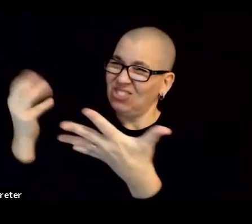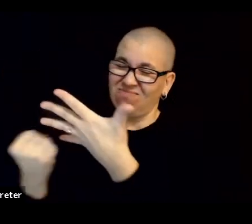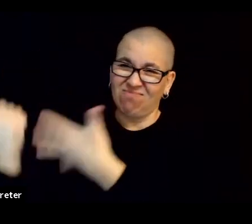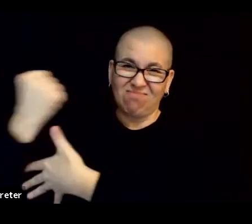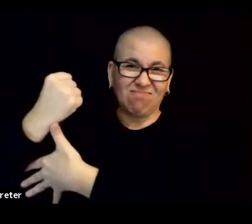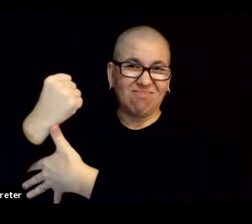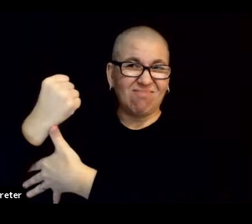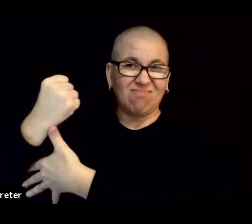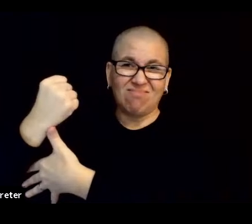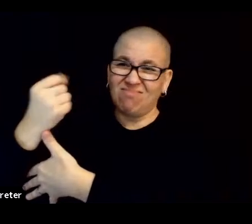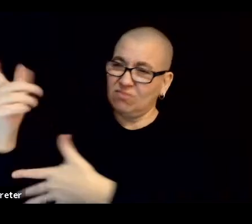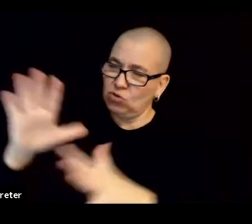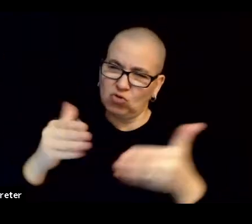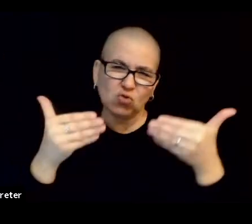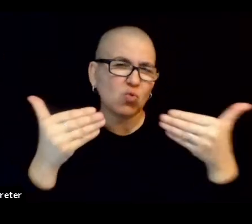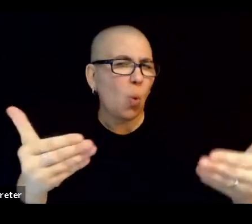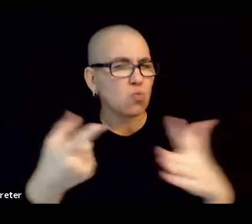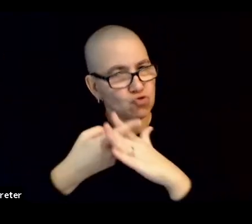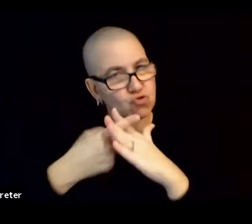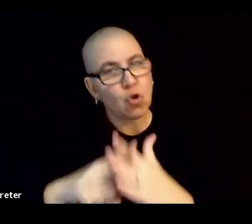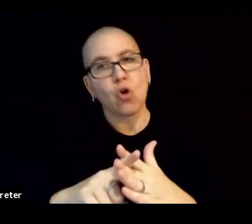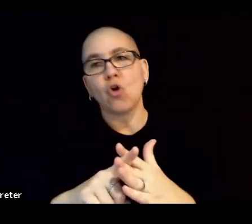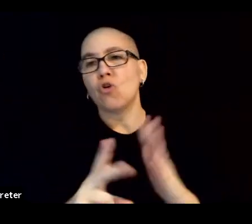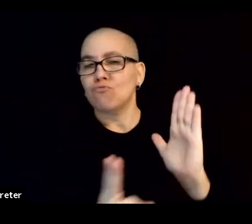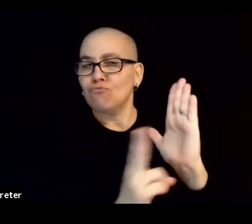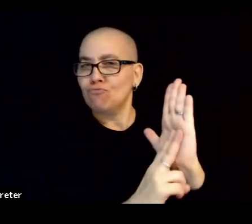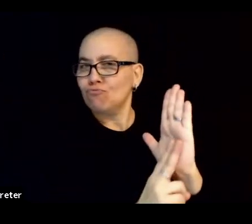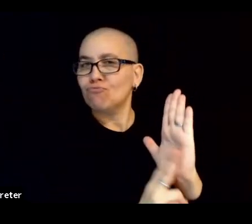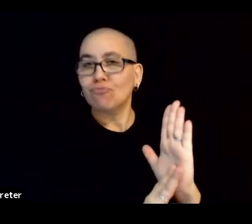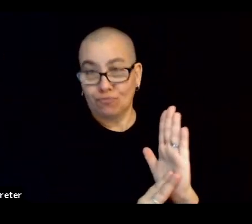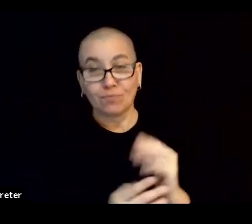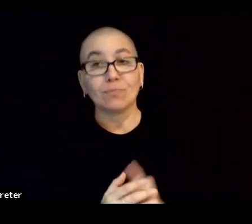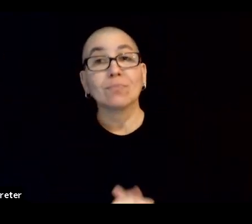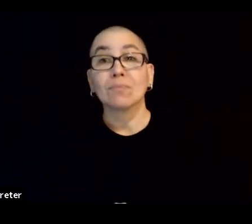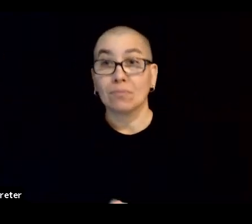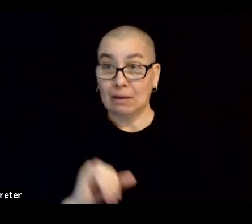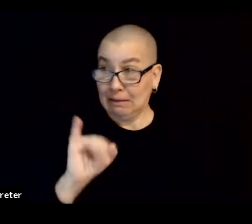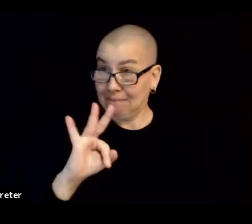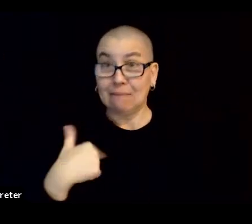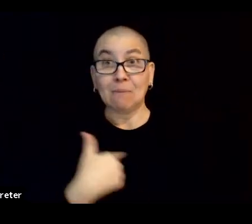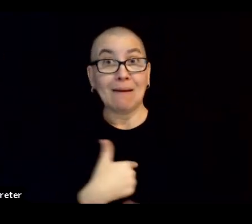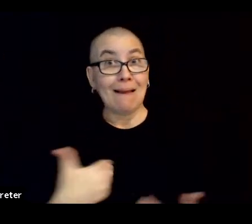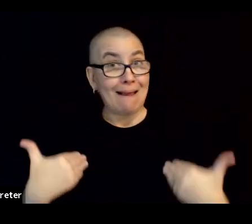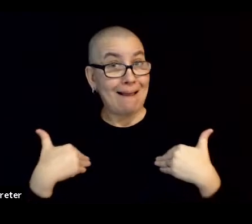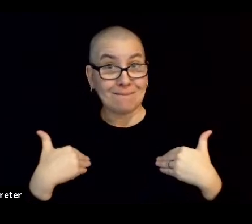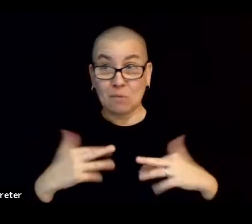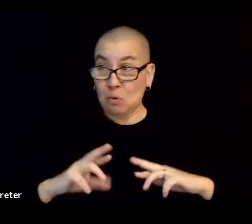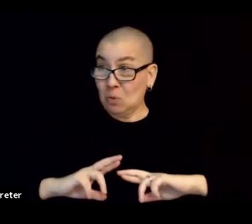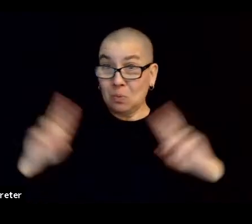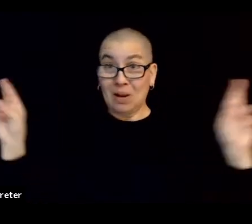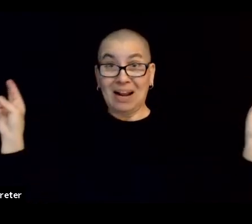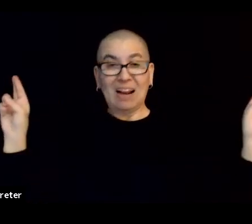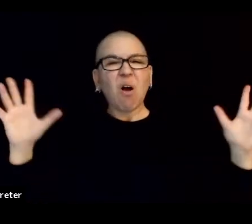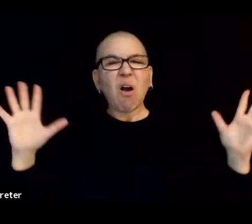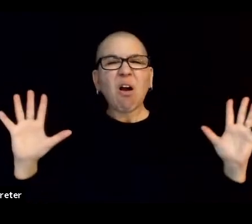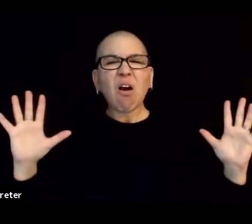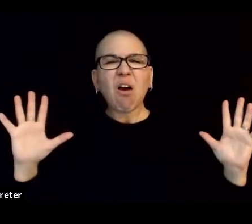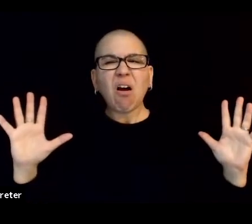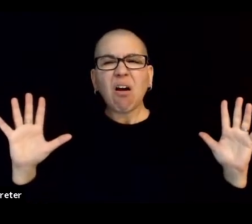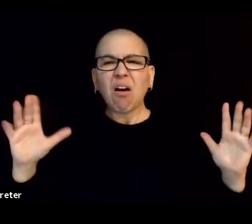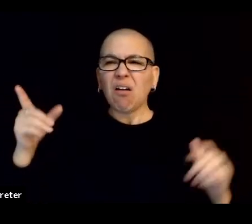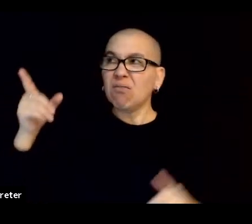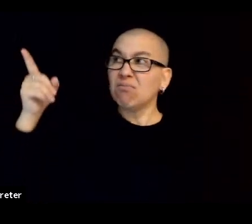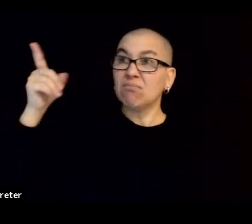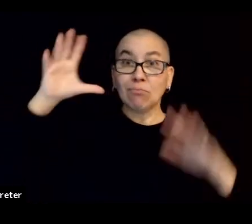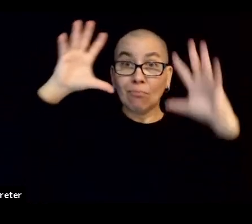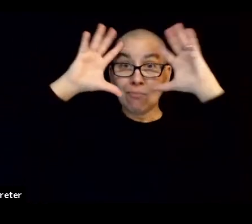governors that they will be, if we have sites set up, they'll help us help us manage those. If the federal government needs to come in and